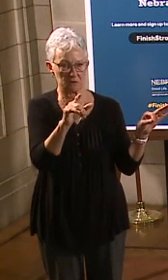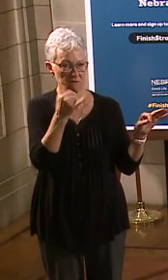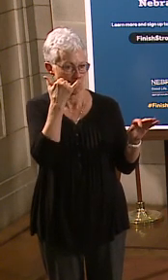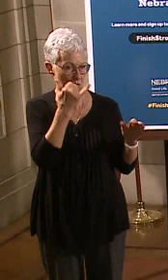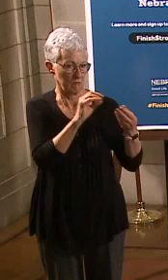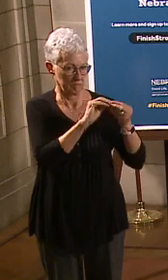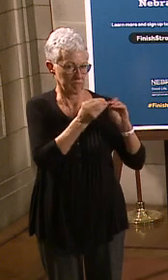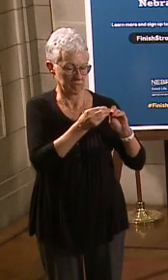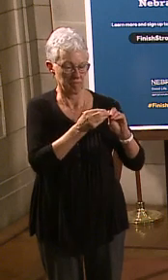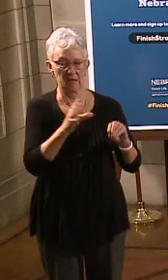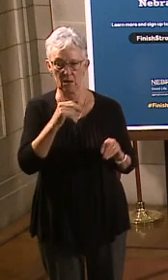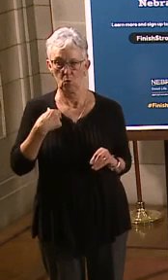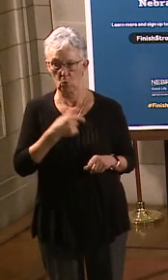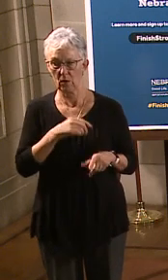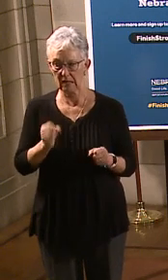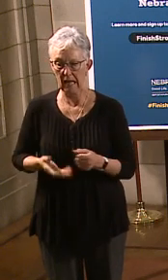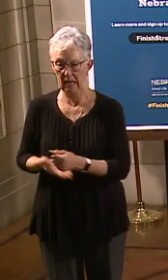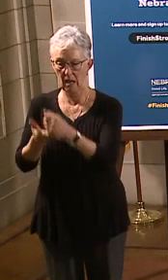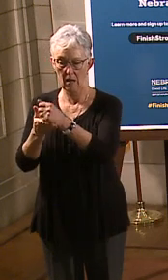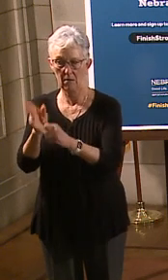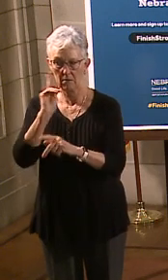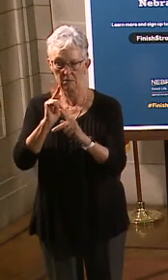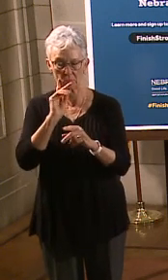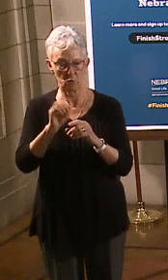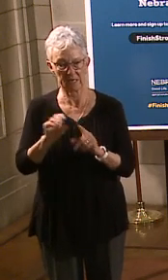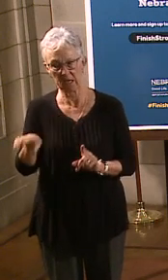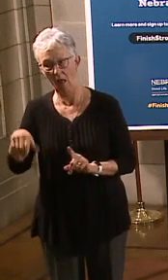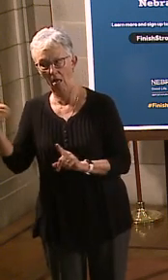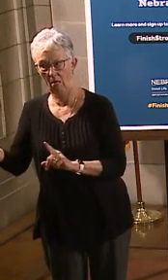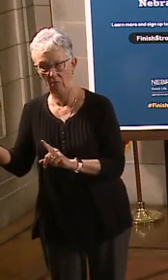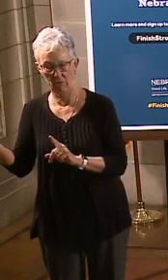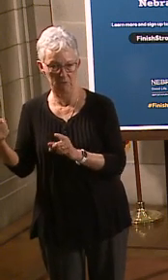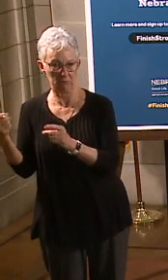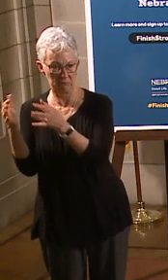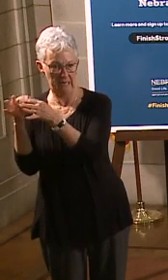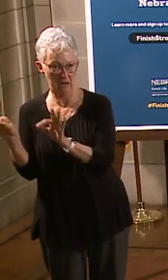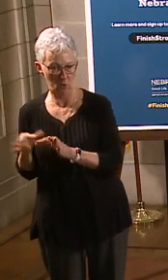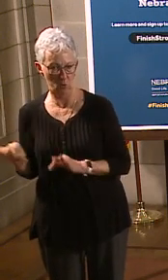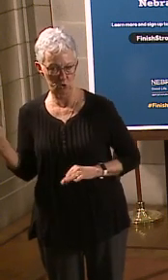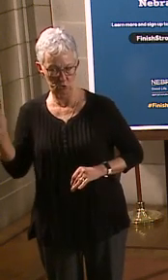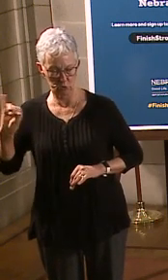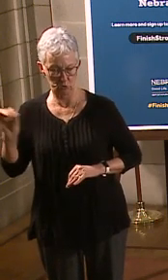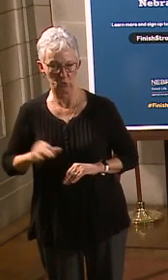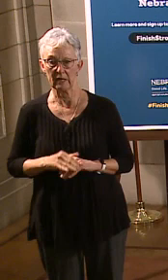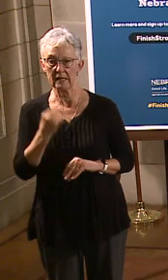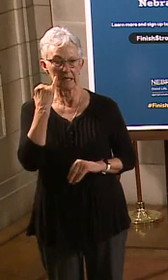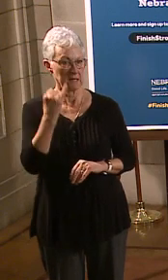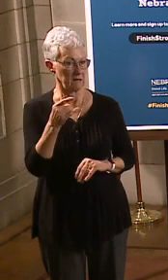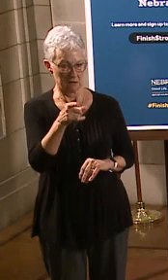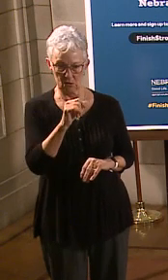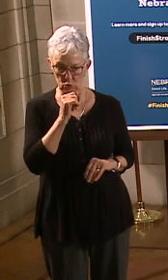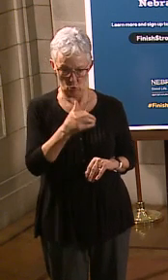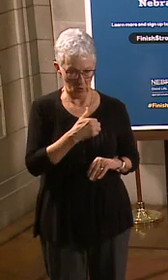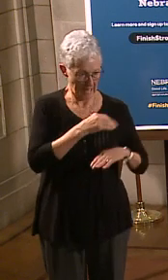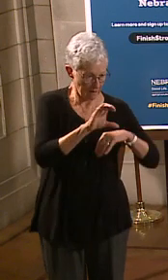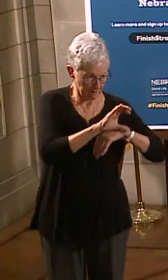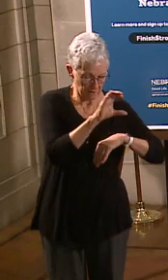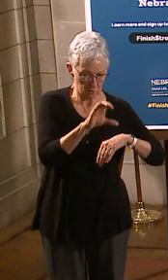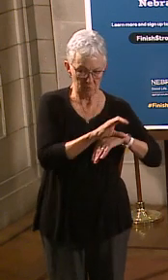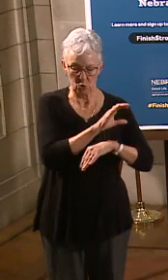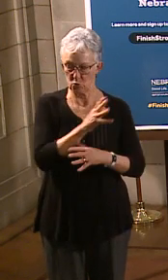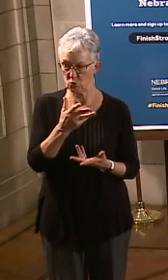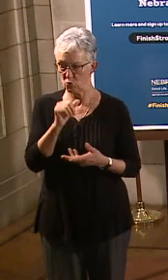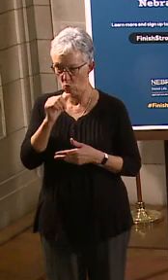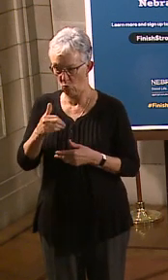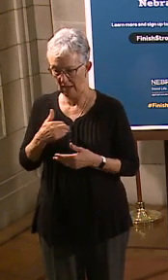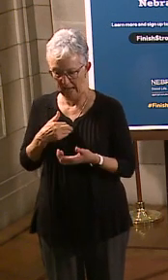assist individuals in various other languages. If you don't have an email address or mobile phone and you're not able to ask a friend or someone for assistance, you